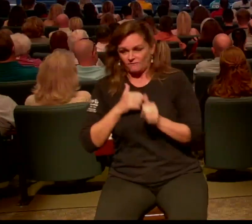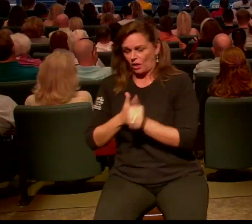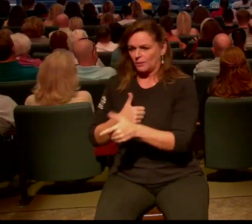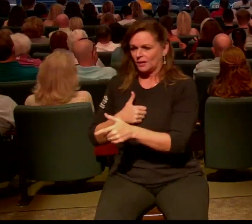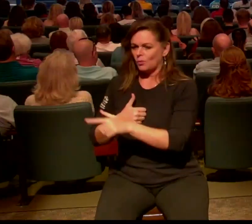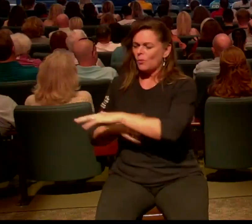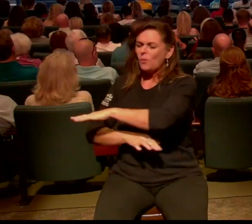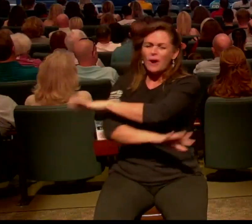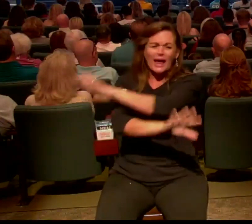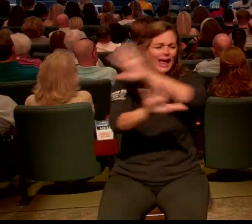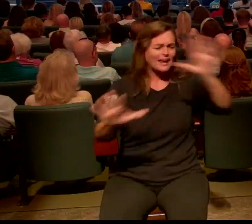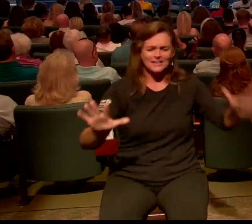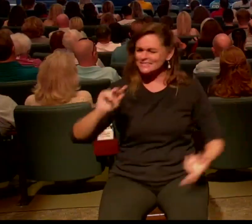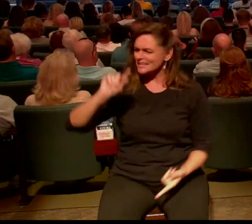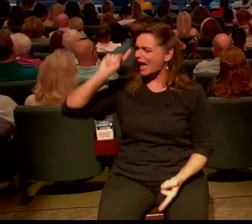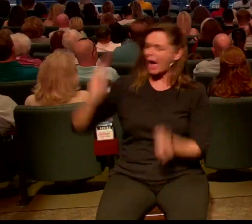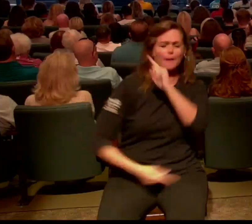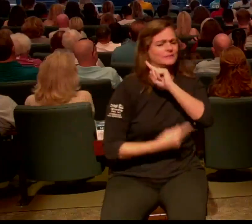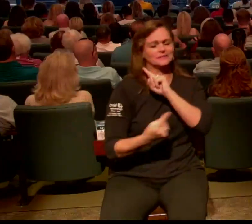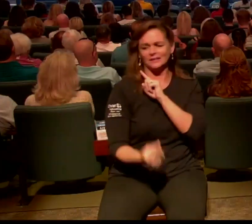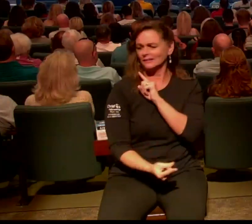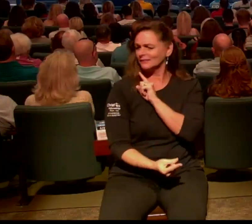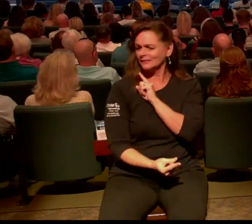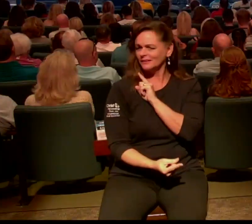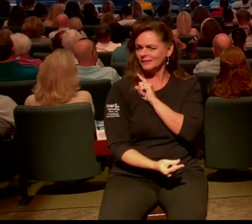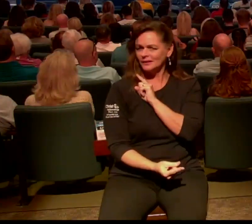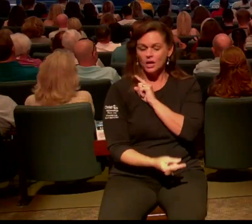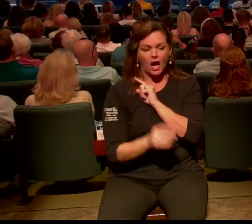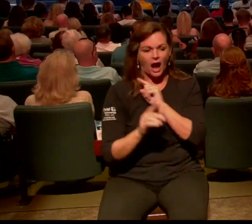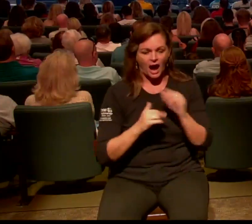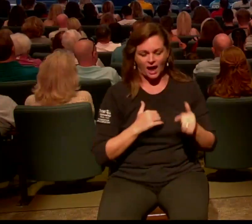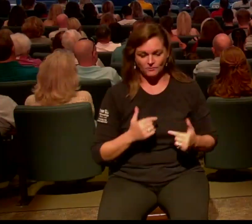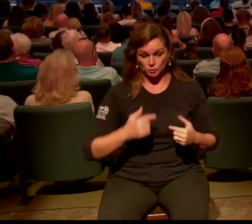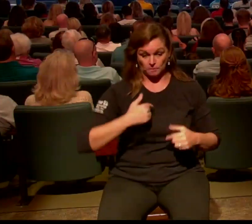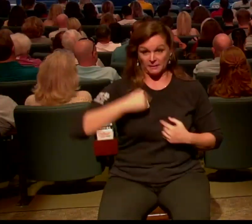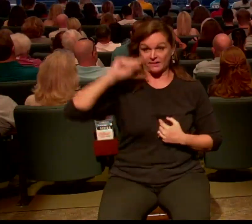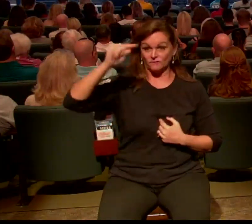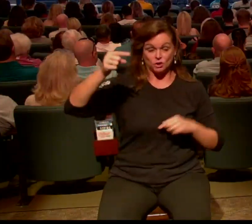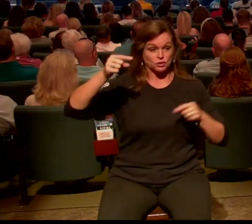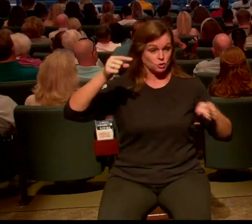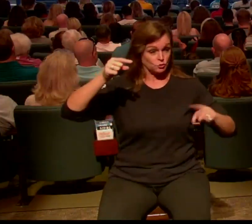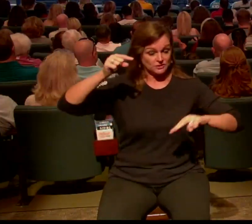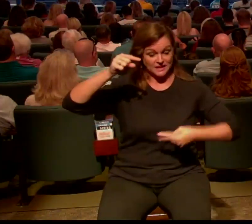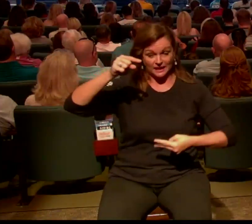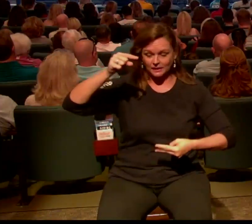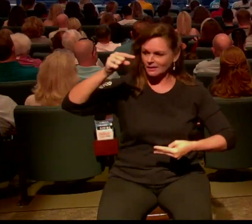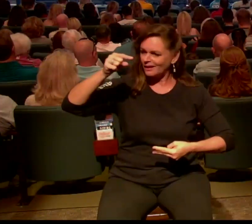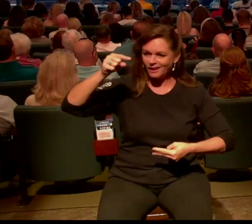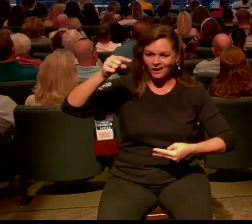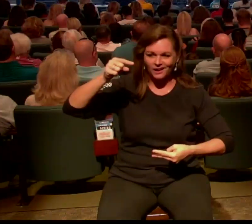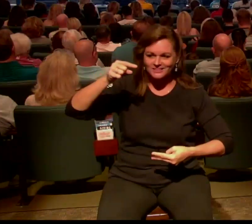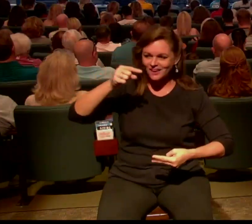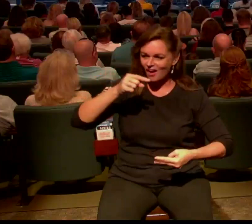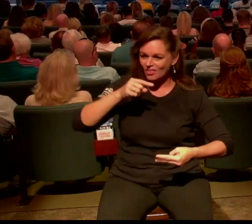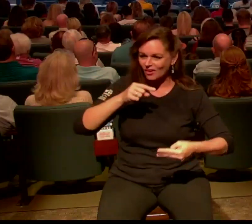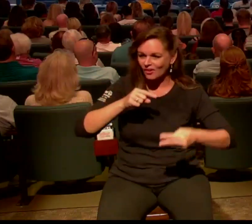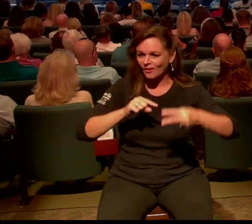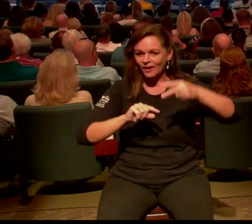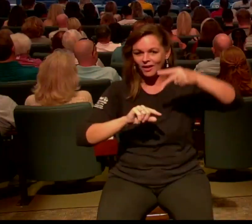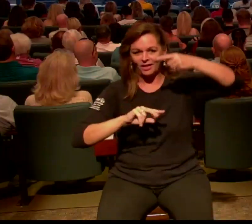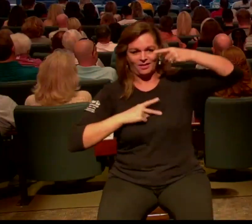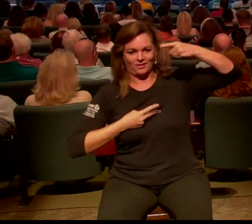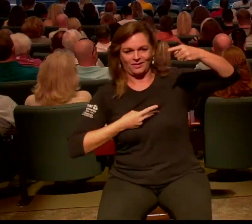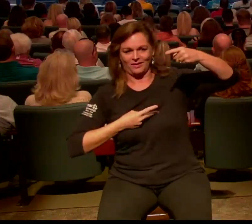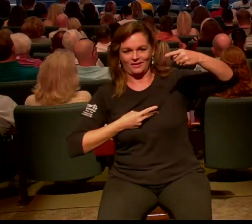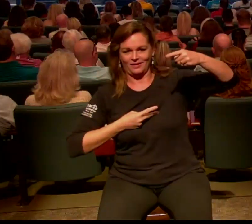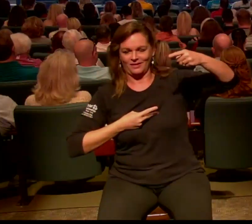I've got to put people first. And then another friend of mine, Eugene Habecker, wrote a book called The Other